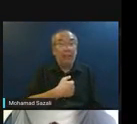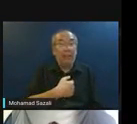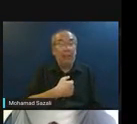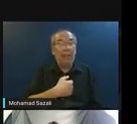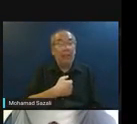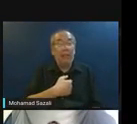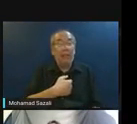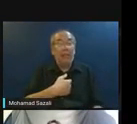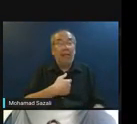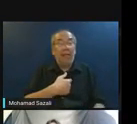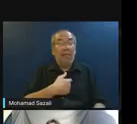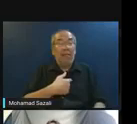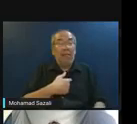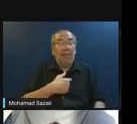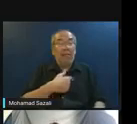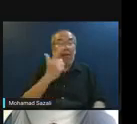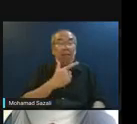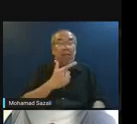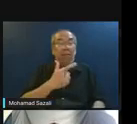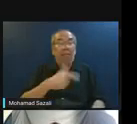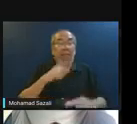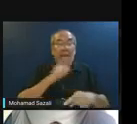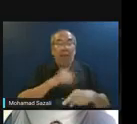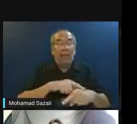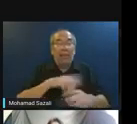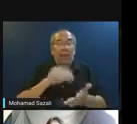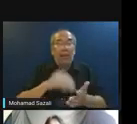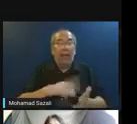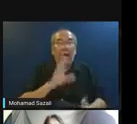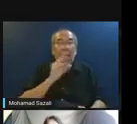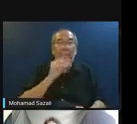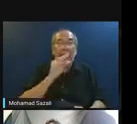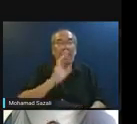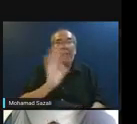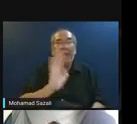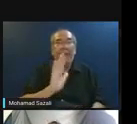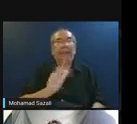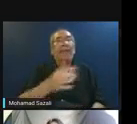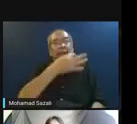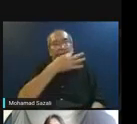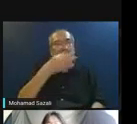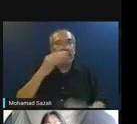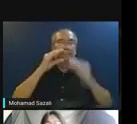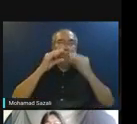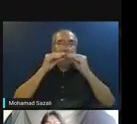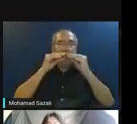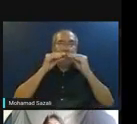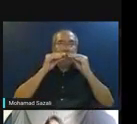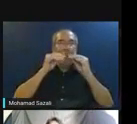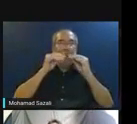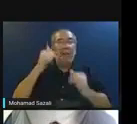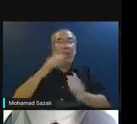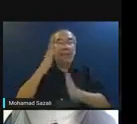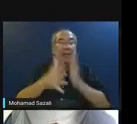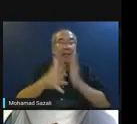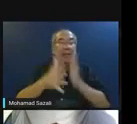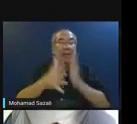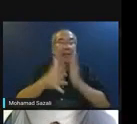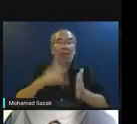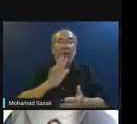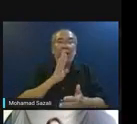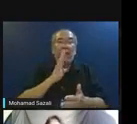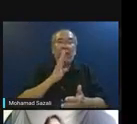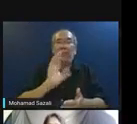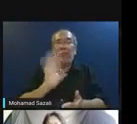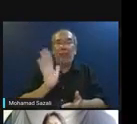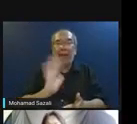space shall be correct, so that you can see your hand movement, you can see your body language. And try not to